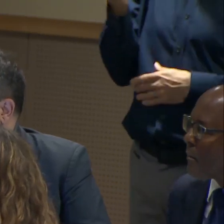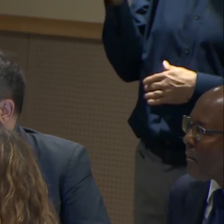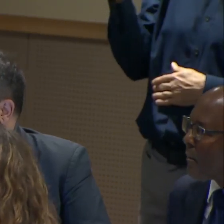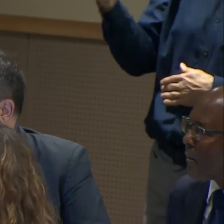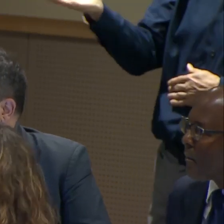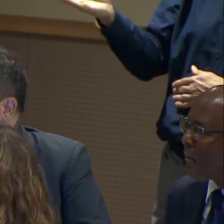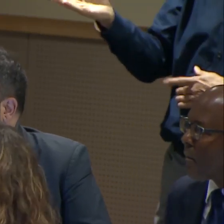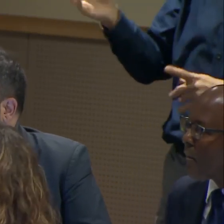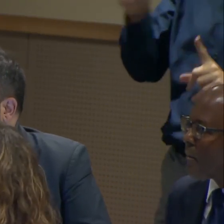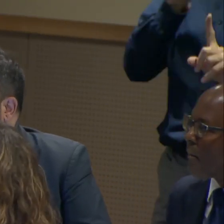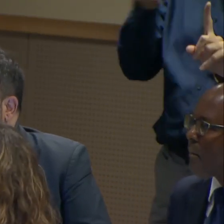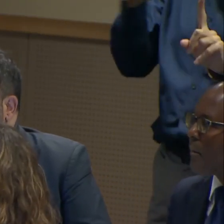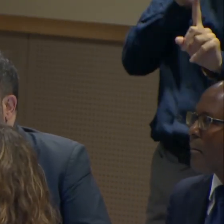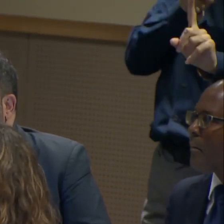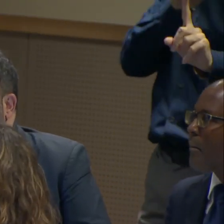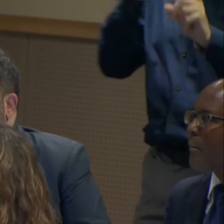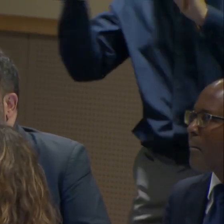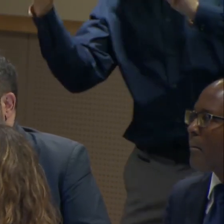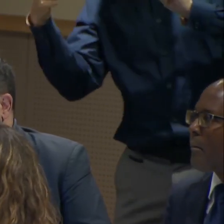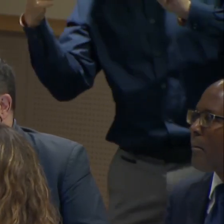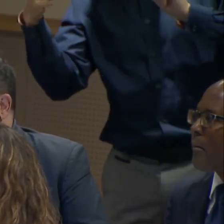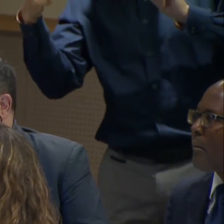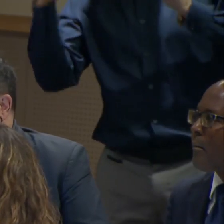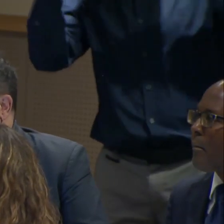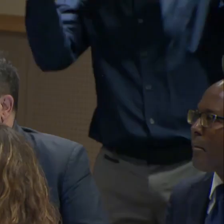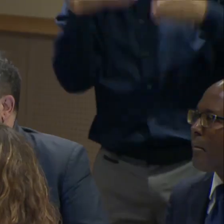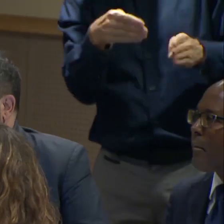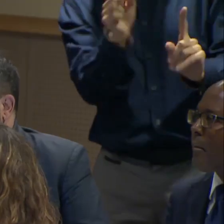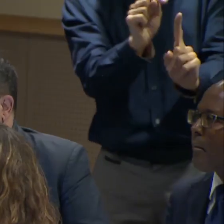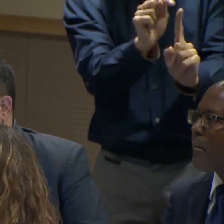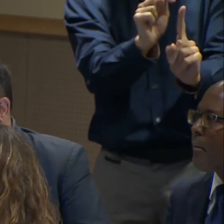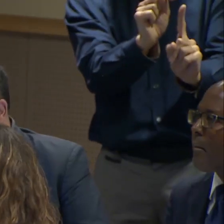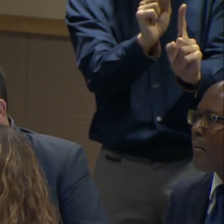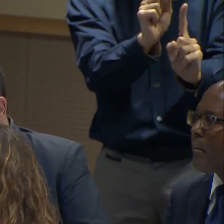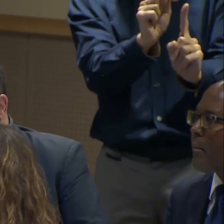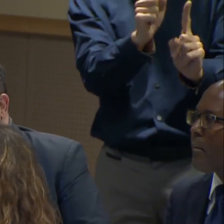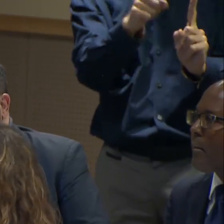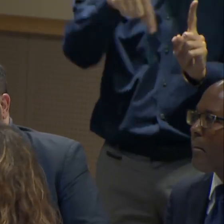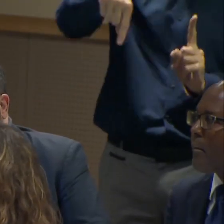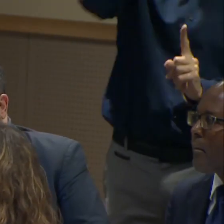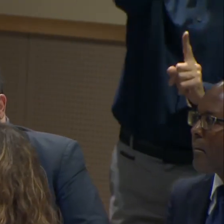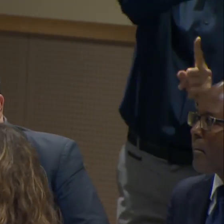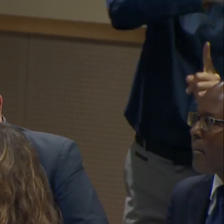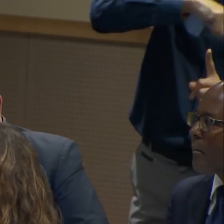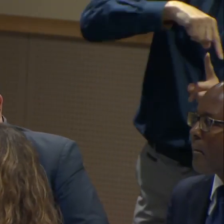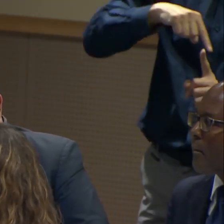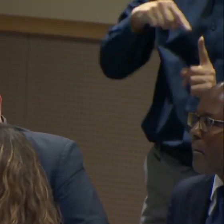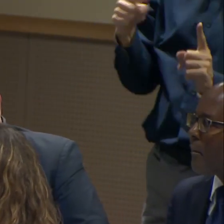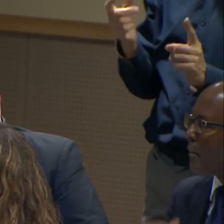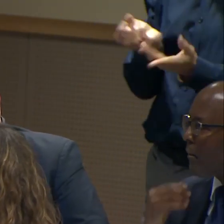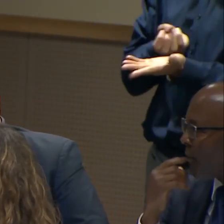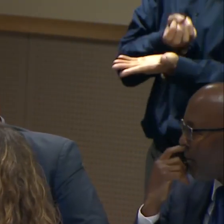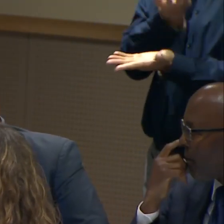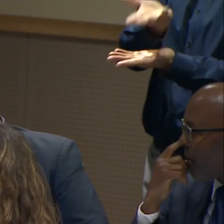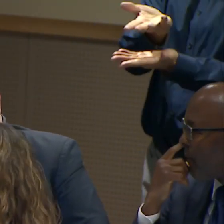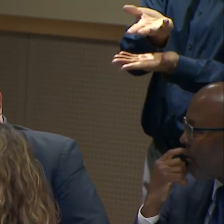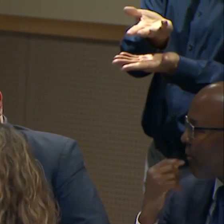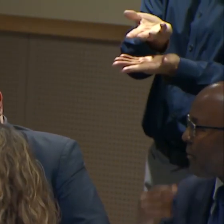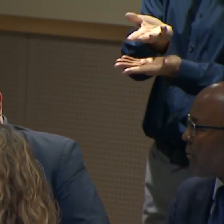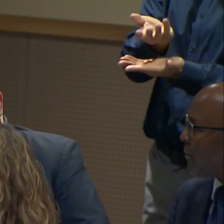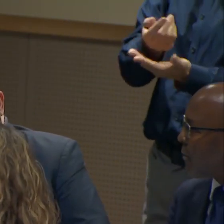the panelists and some guests from the floor will have intervened. So now I pass over